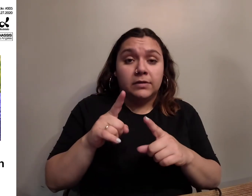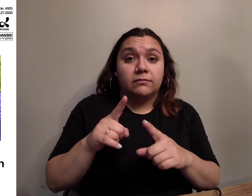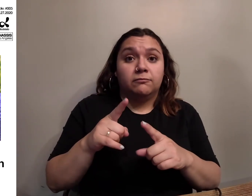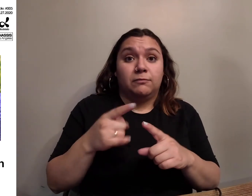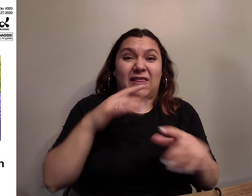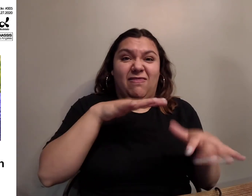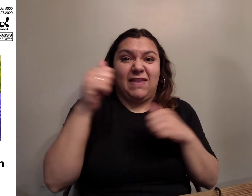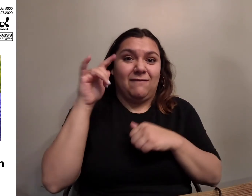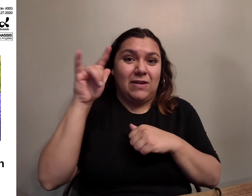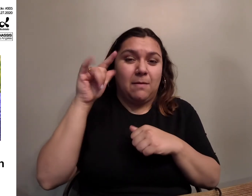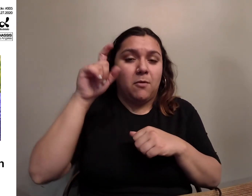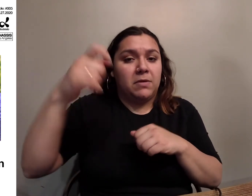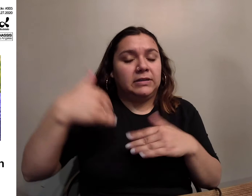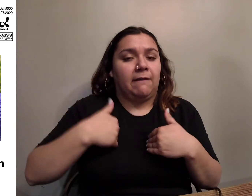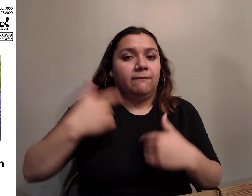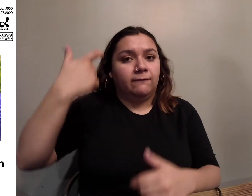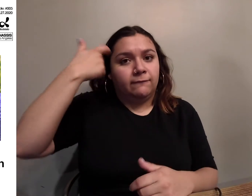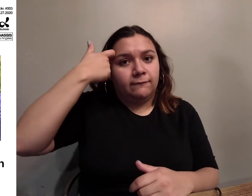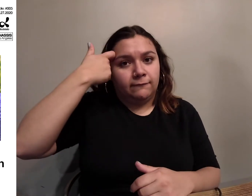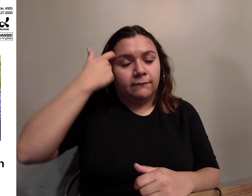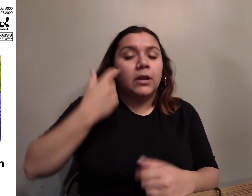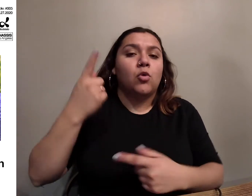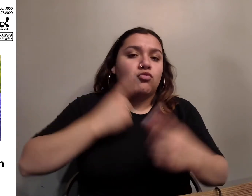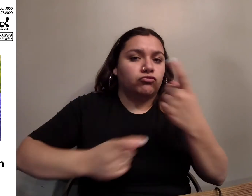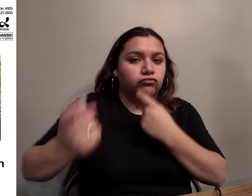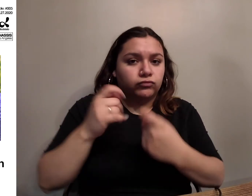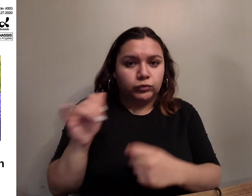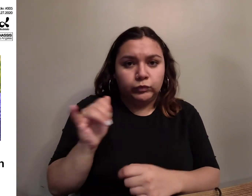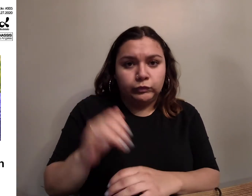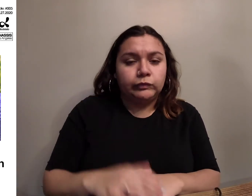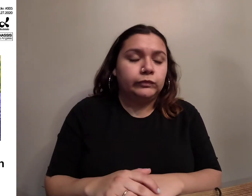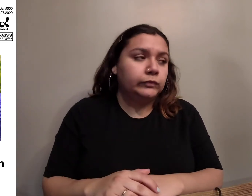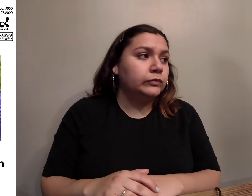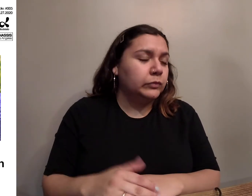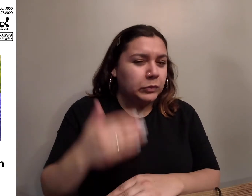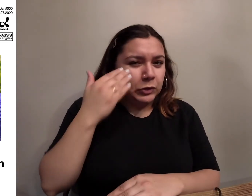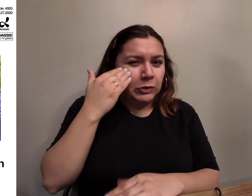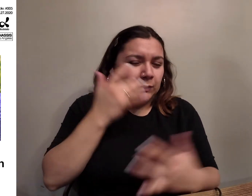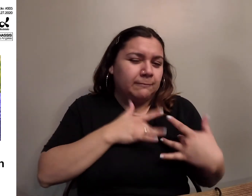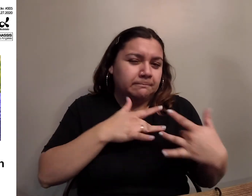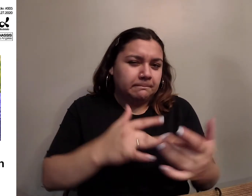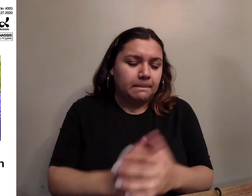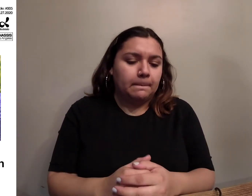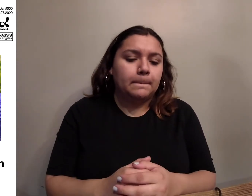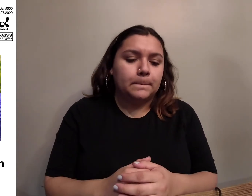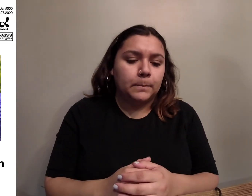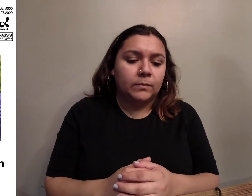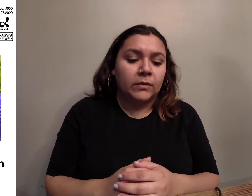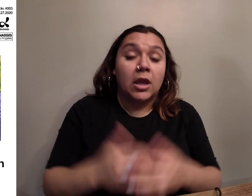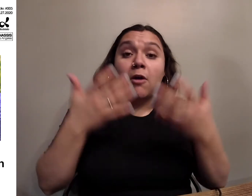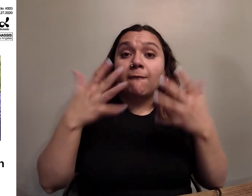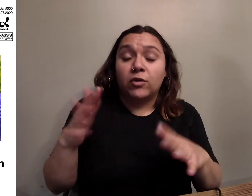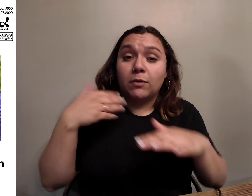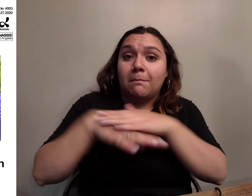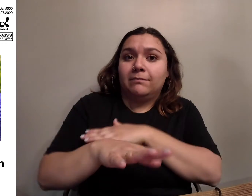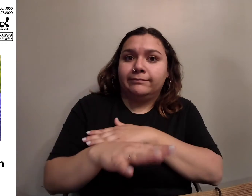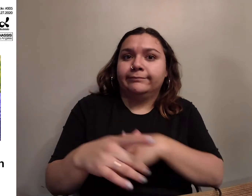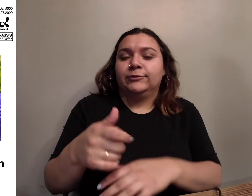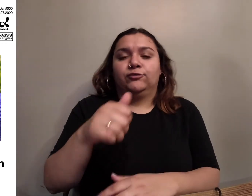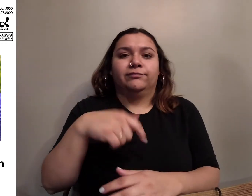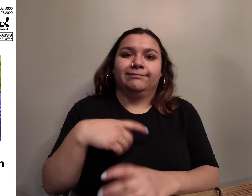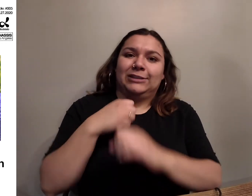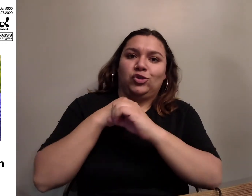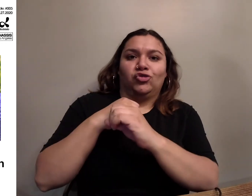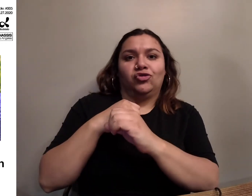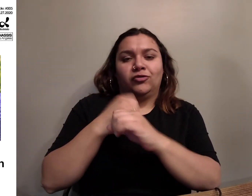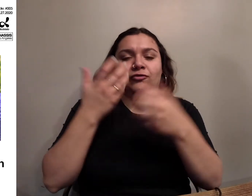taken, a series of questions asked and what have you. Then we were able to get through security. That was the first layer of